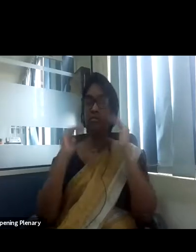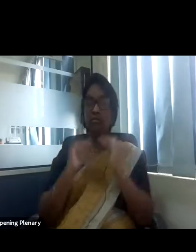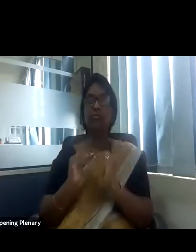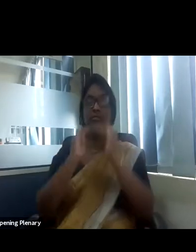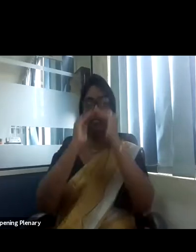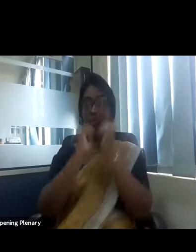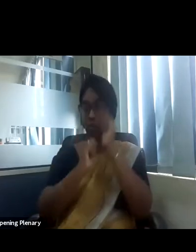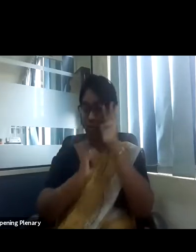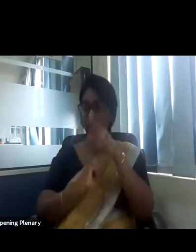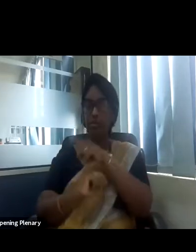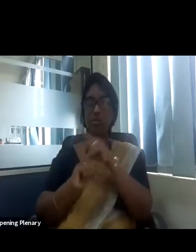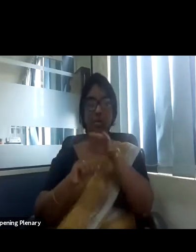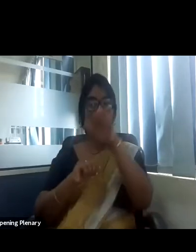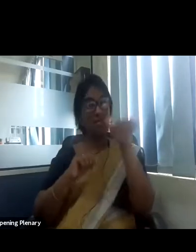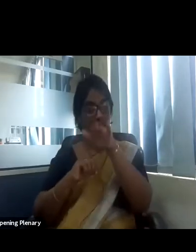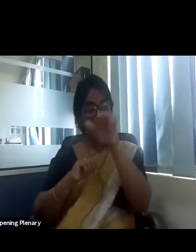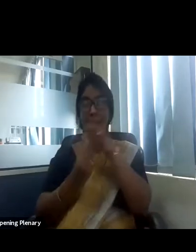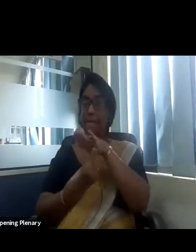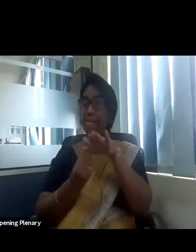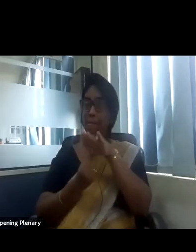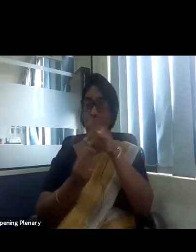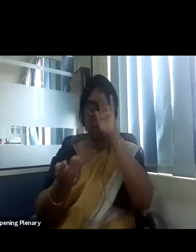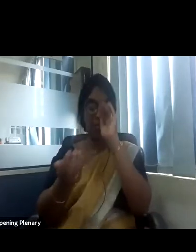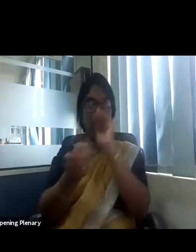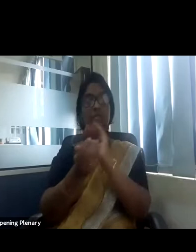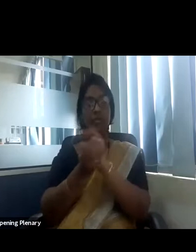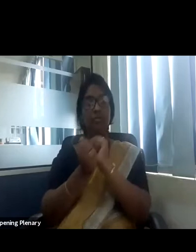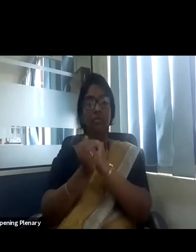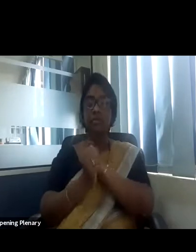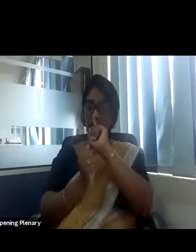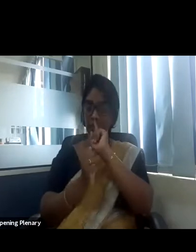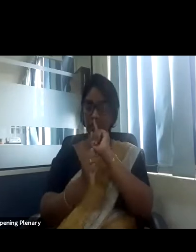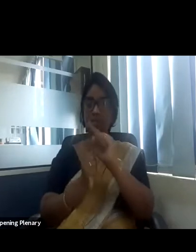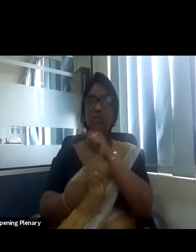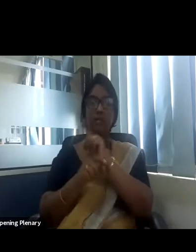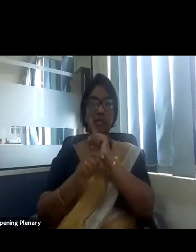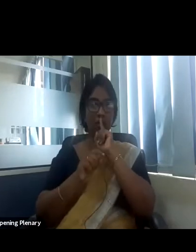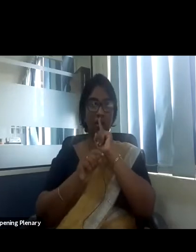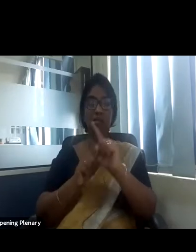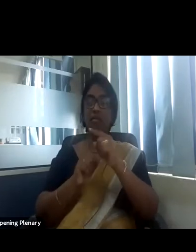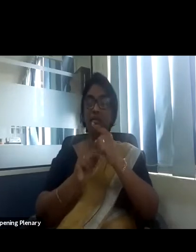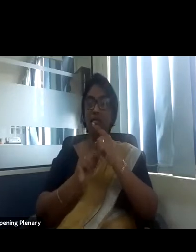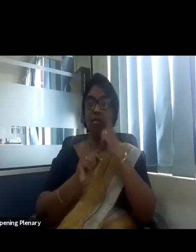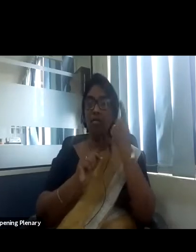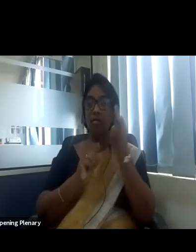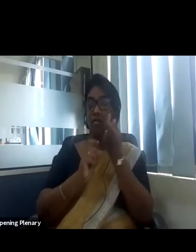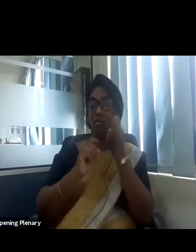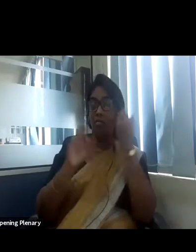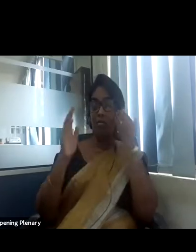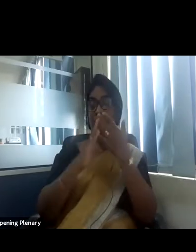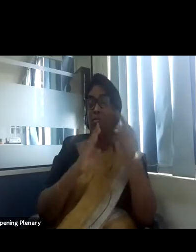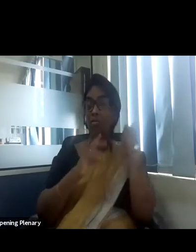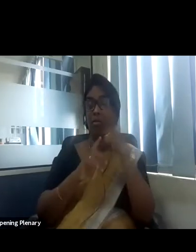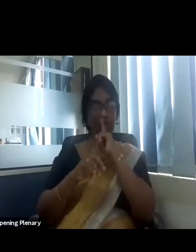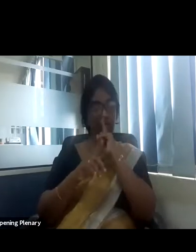fact, the very definition of capitalism has been reminded to us as being the creation